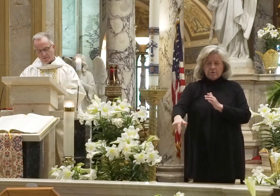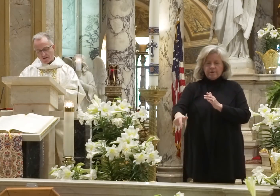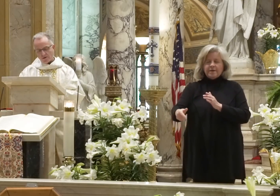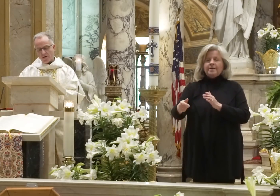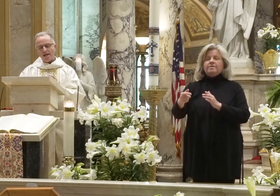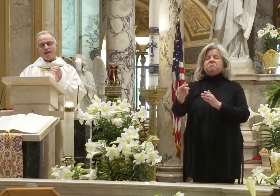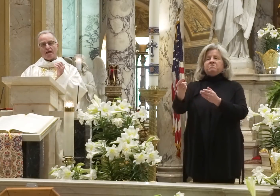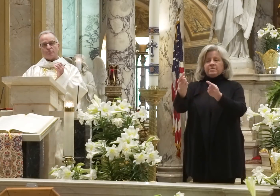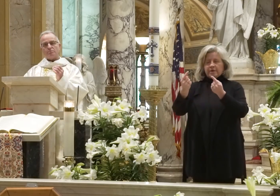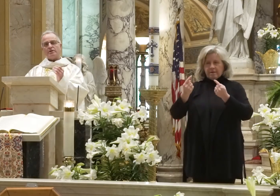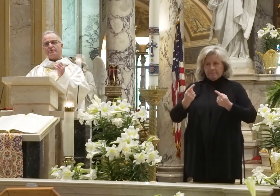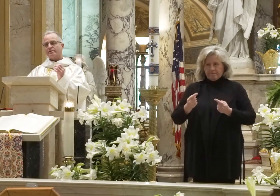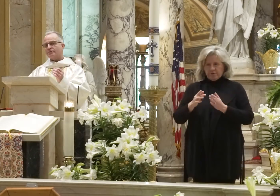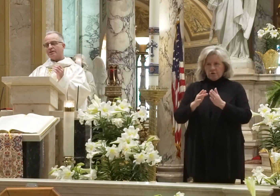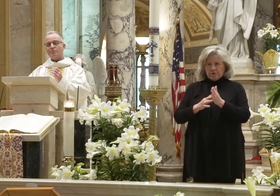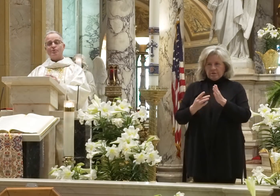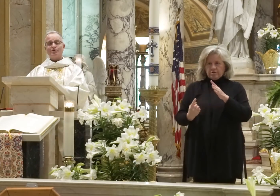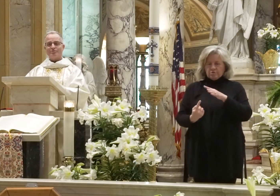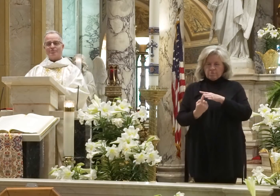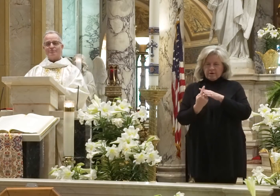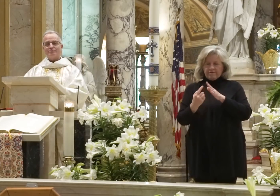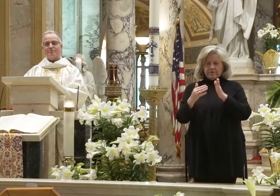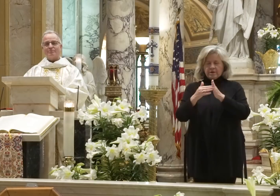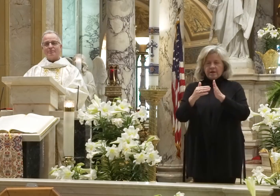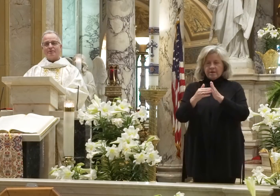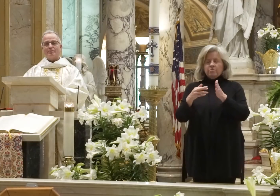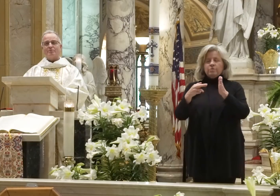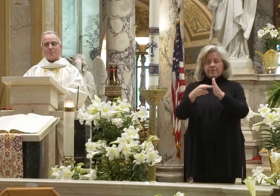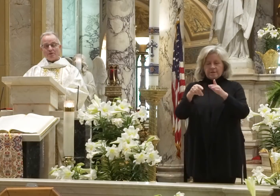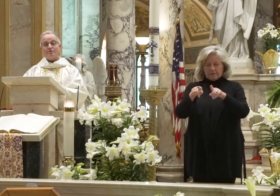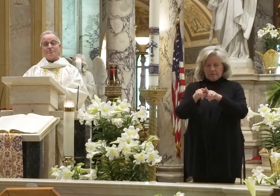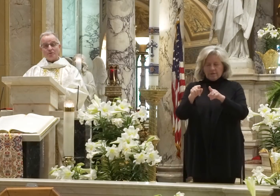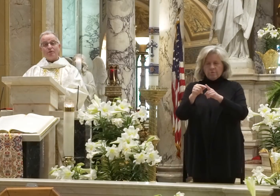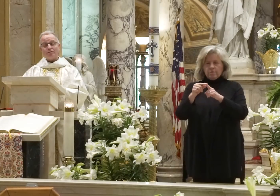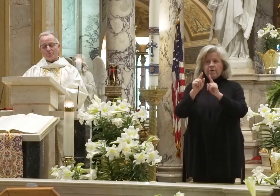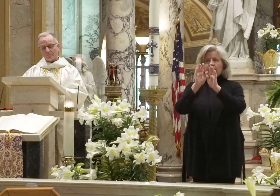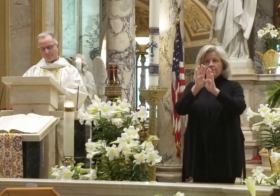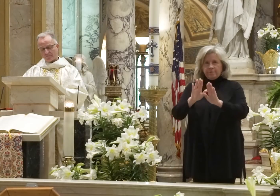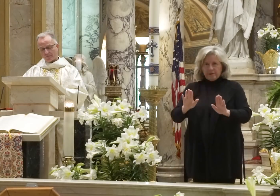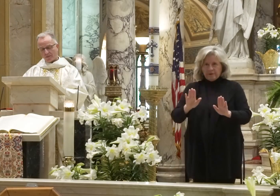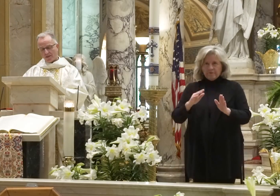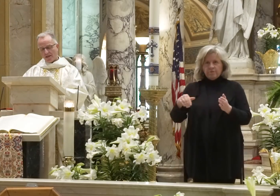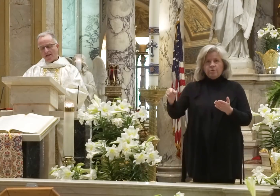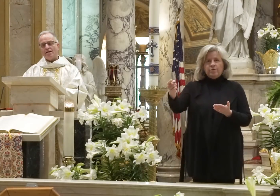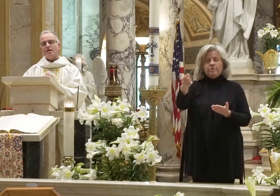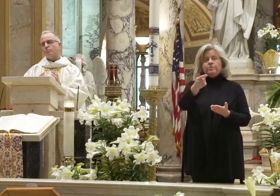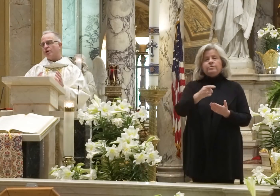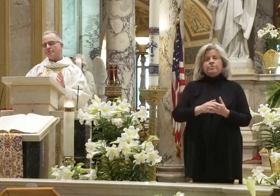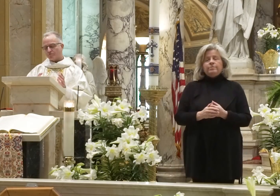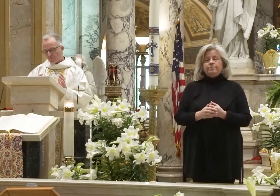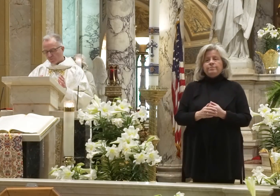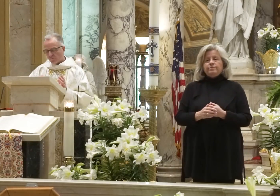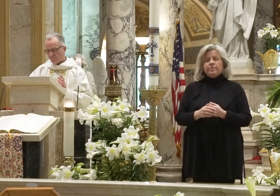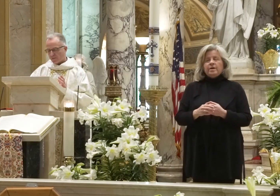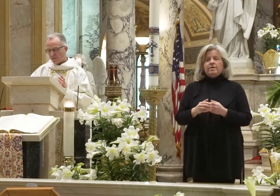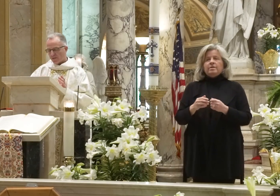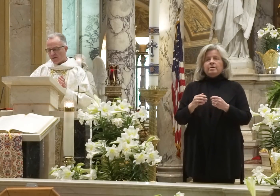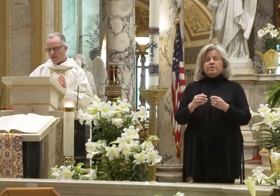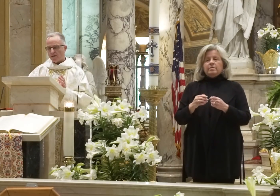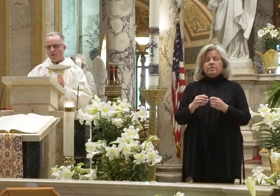Thomas wasn't there, and he repeats the same words, "Peace be with you." He breaks